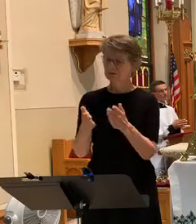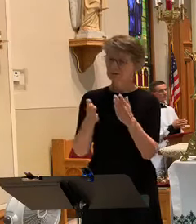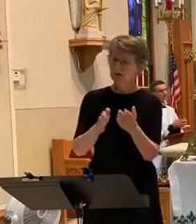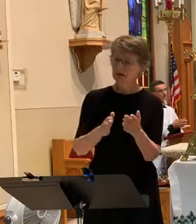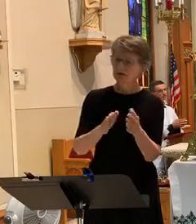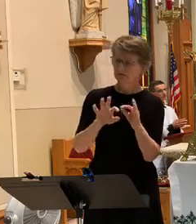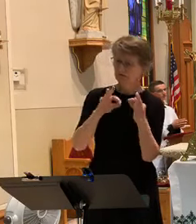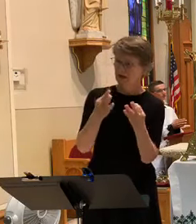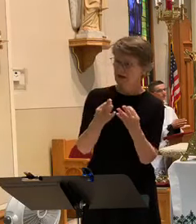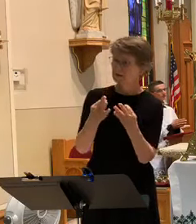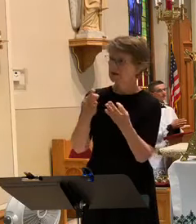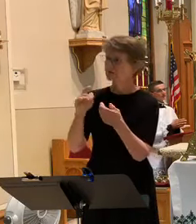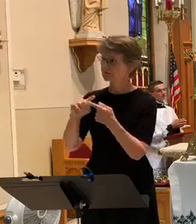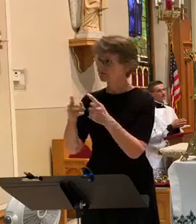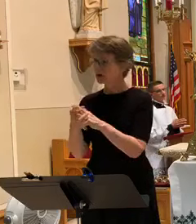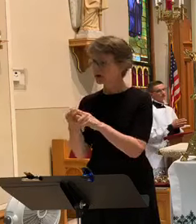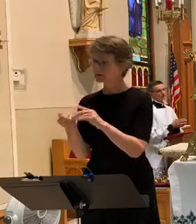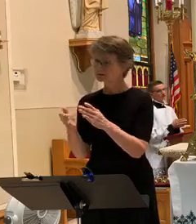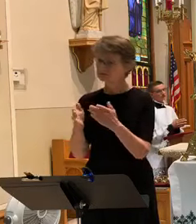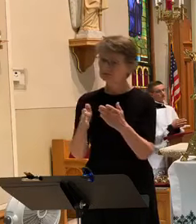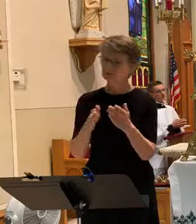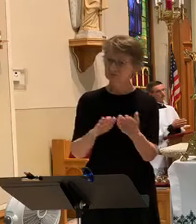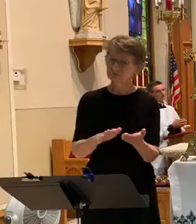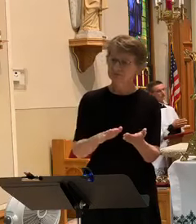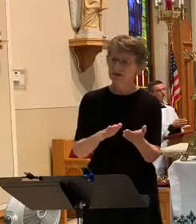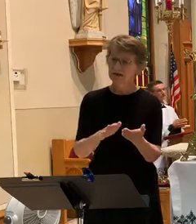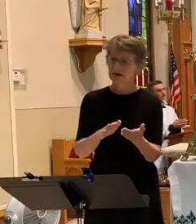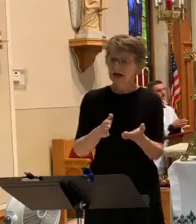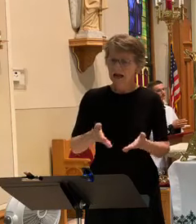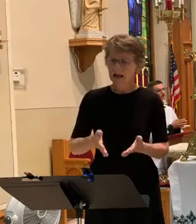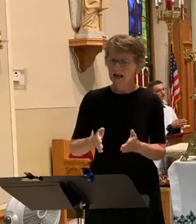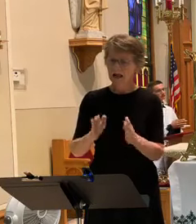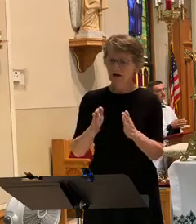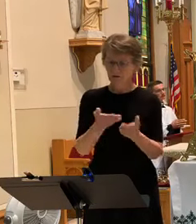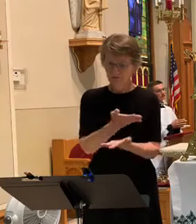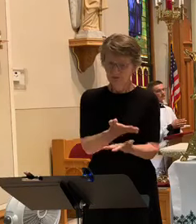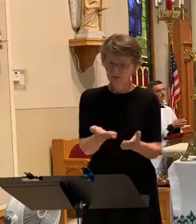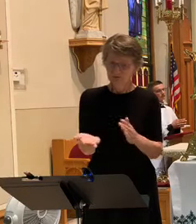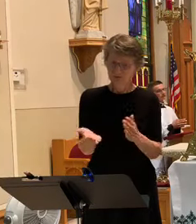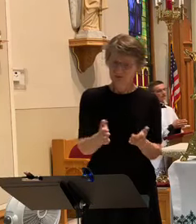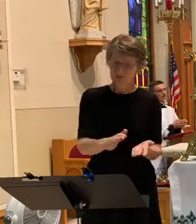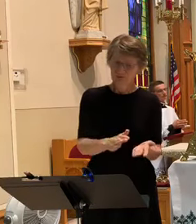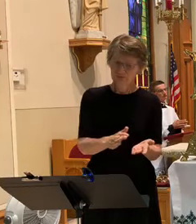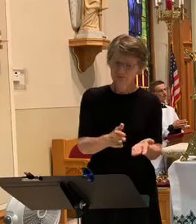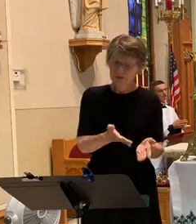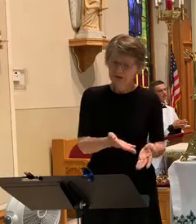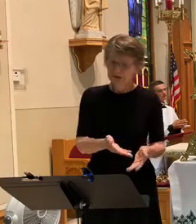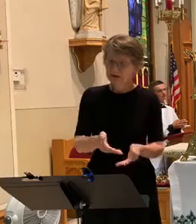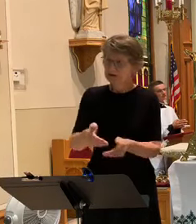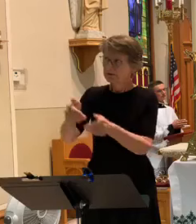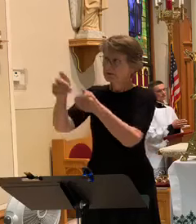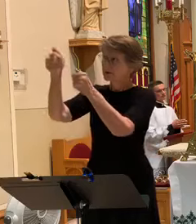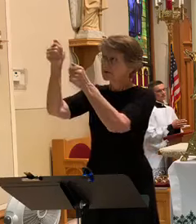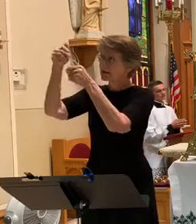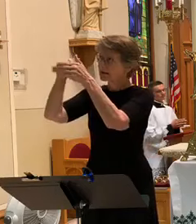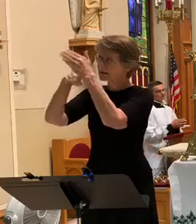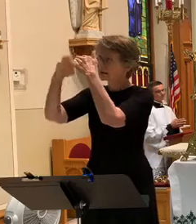and sisters, and to all who were pleasing to you at their passing from this life, give kind admittance to your